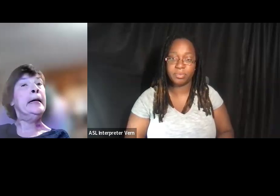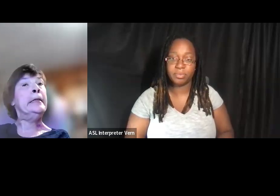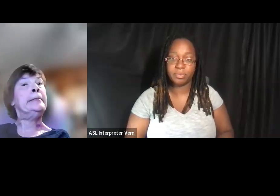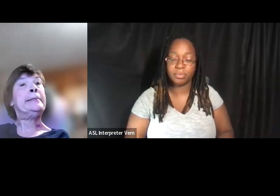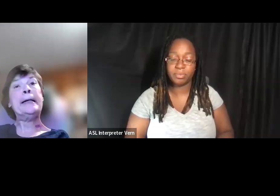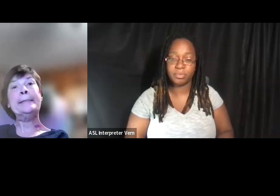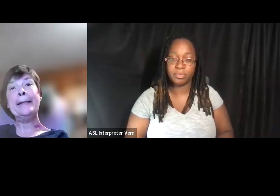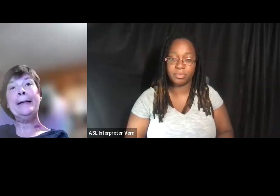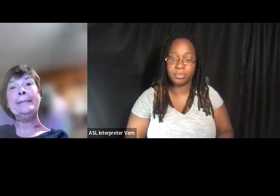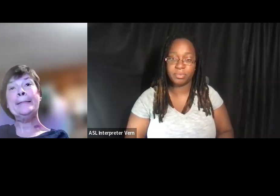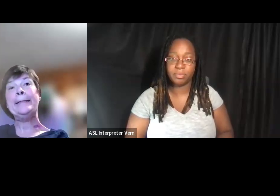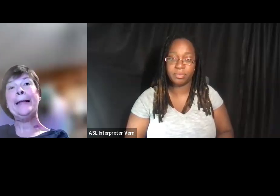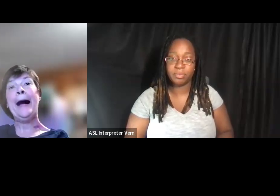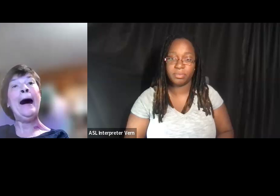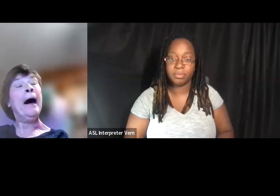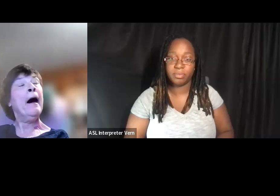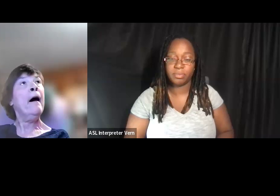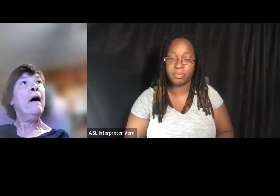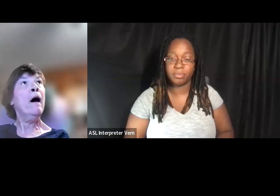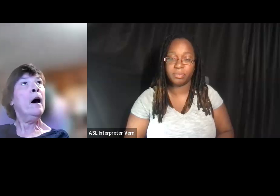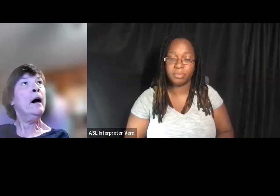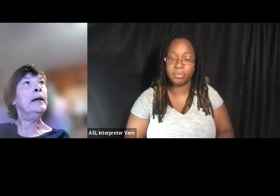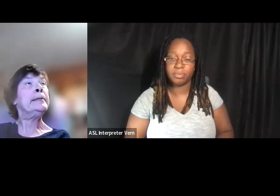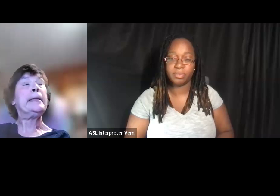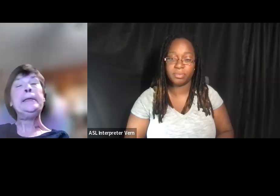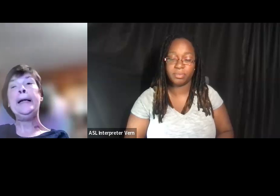find someone with a